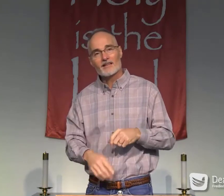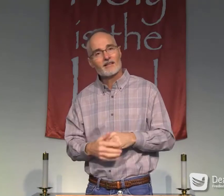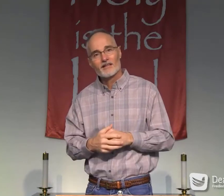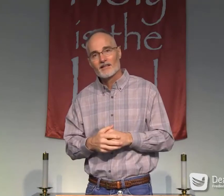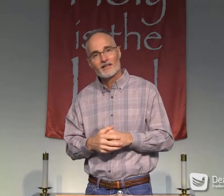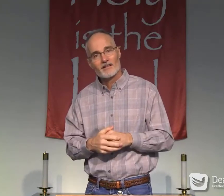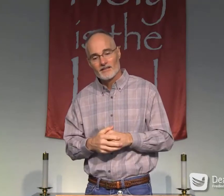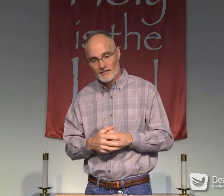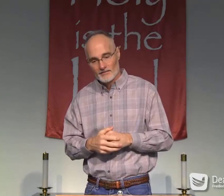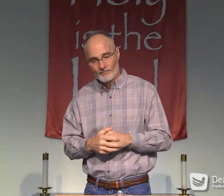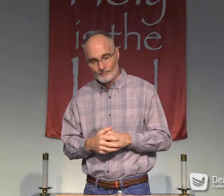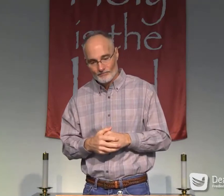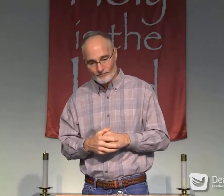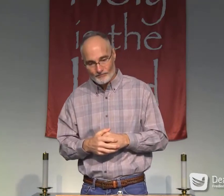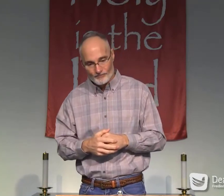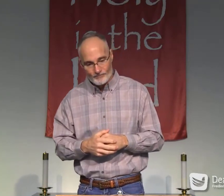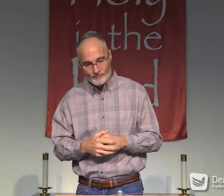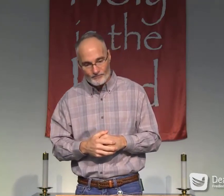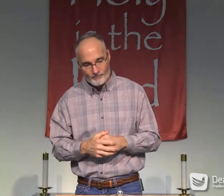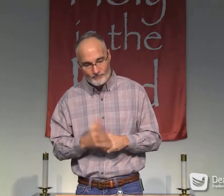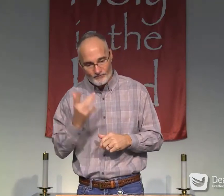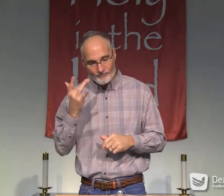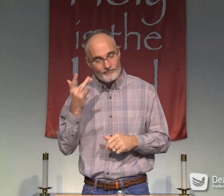you can't be my disciple.